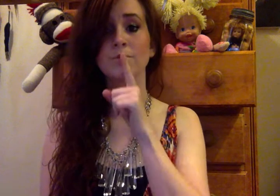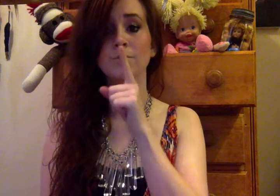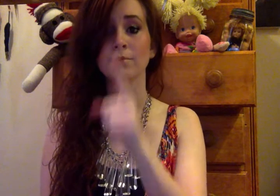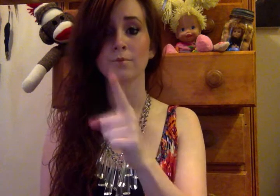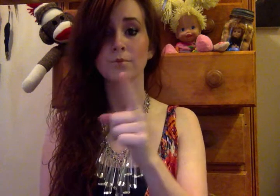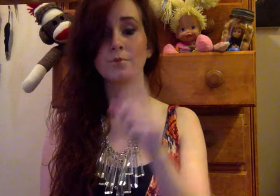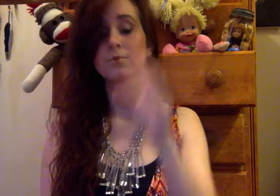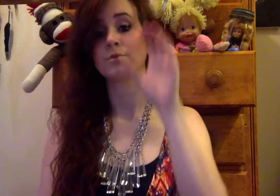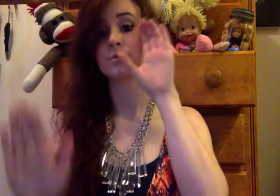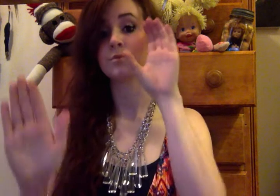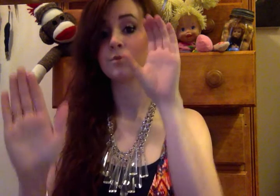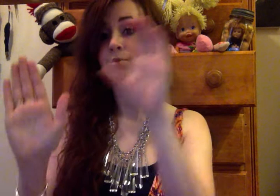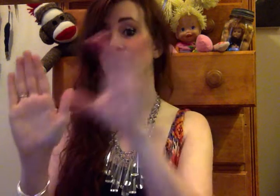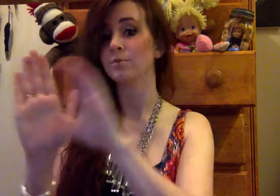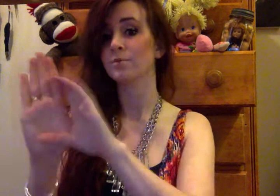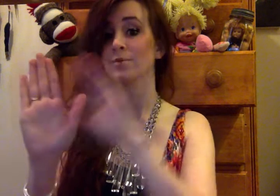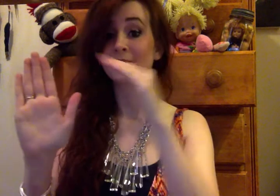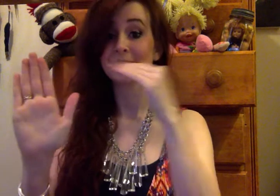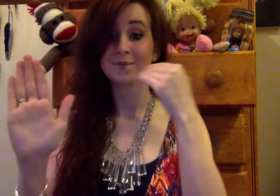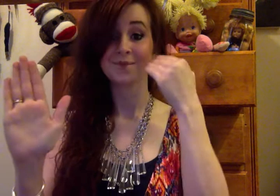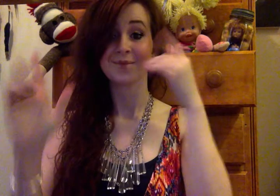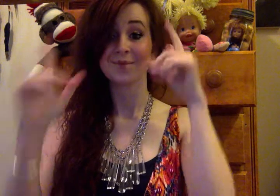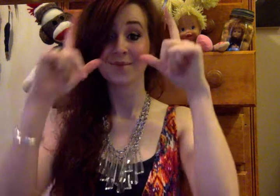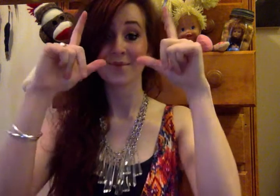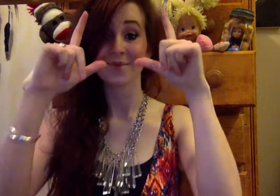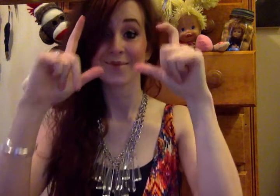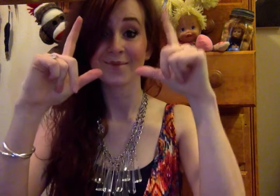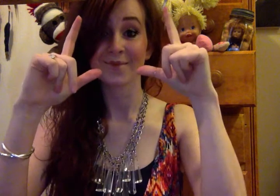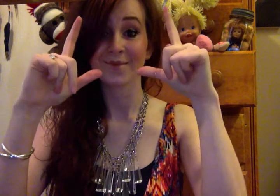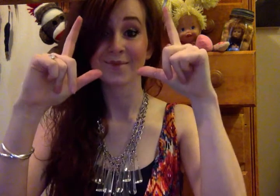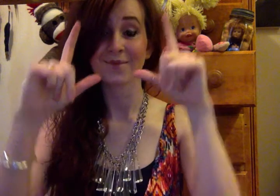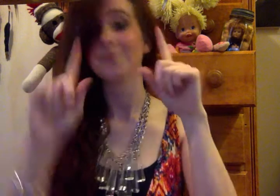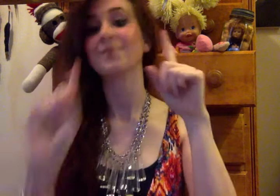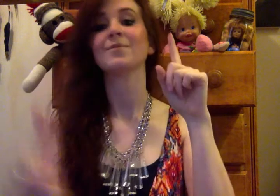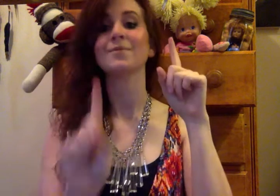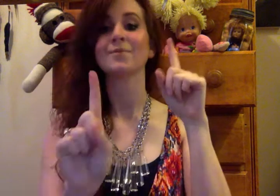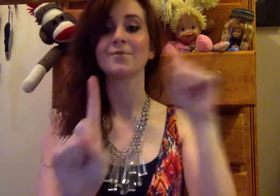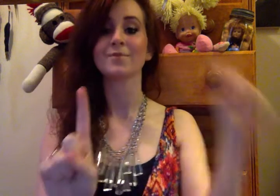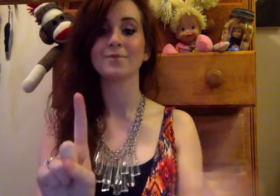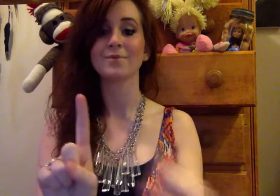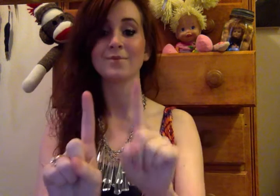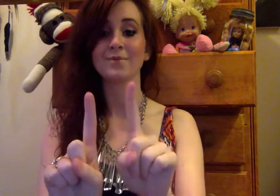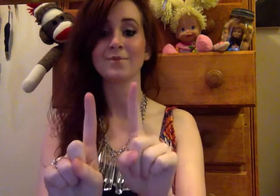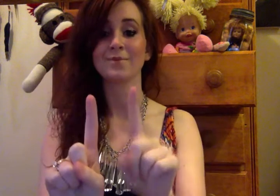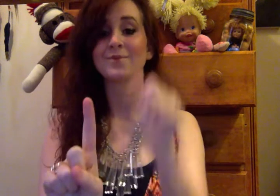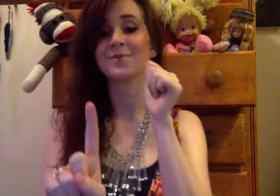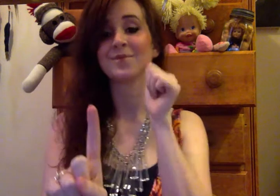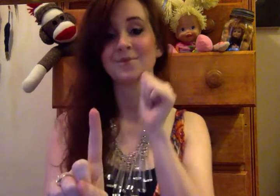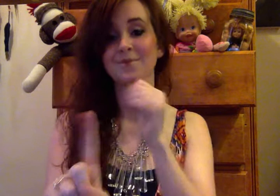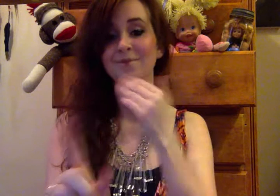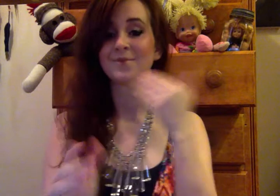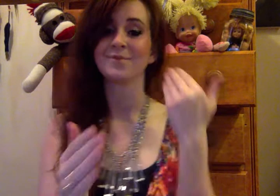Picture, picture, smile for the picture Pose with your brother, won't you be a good sister